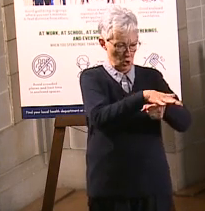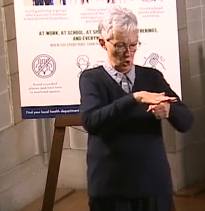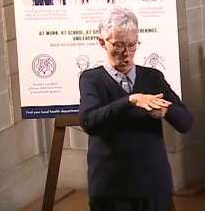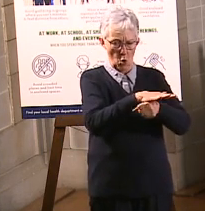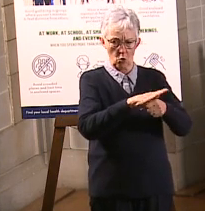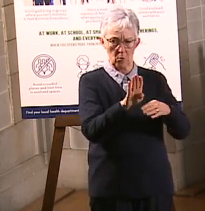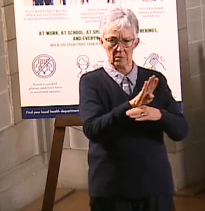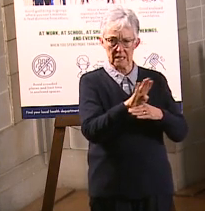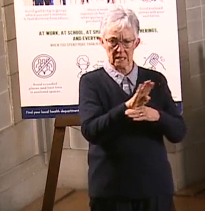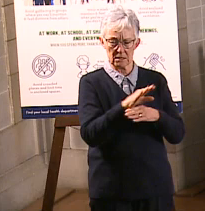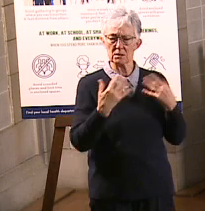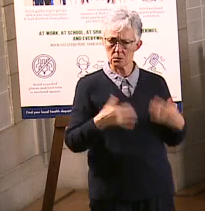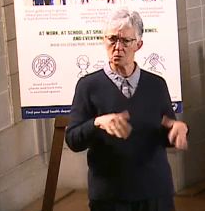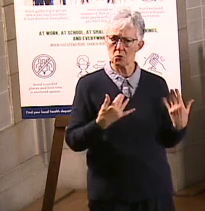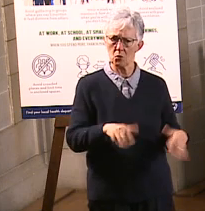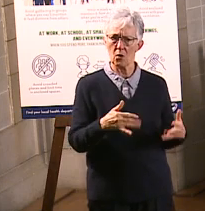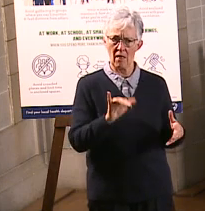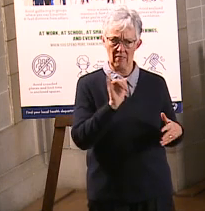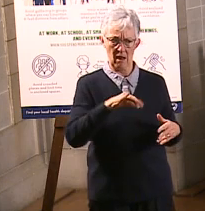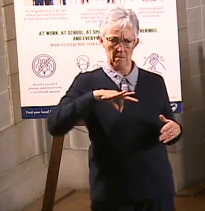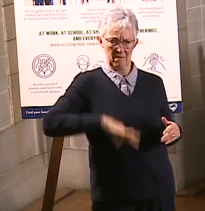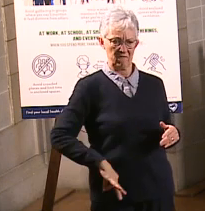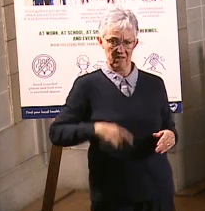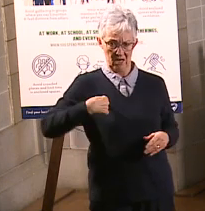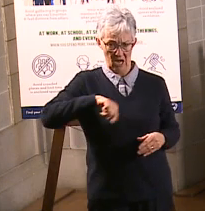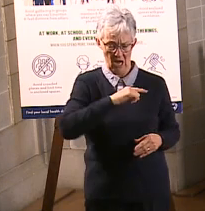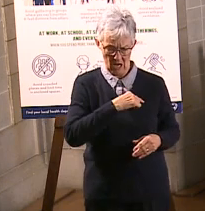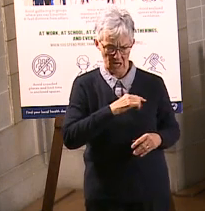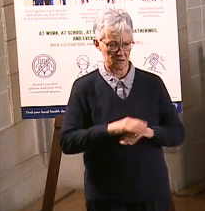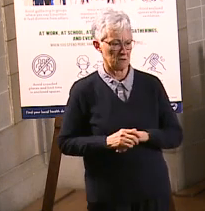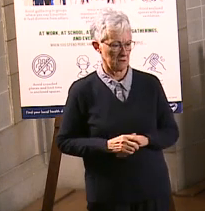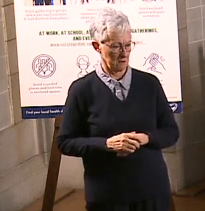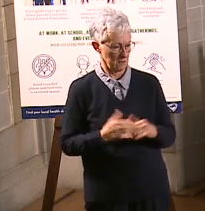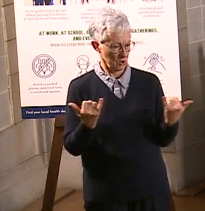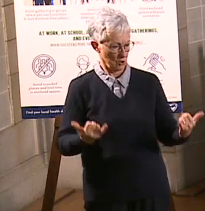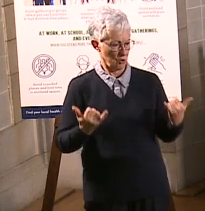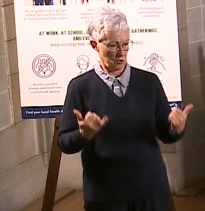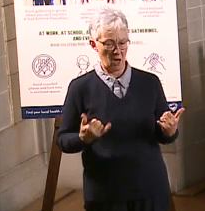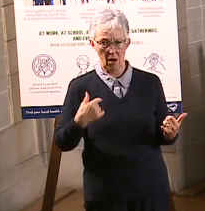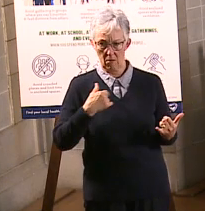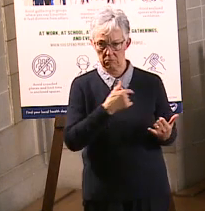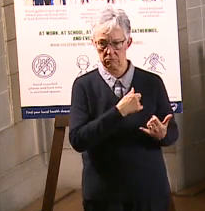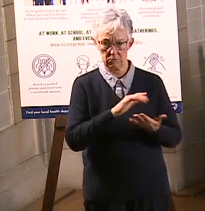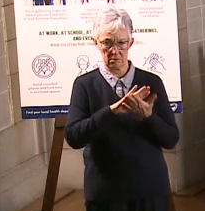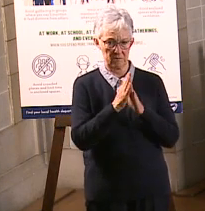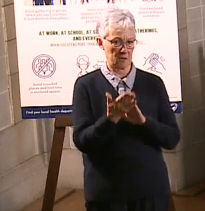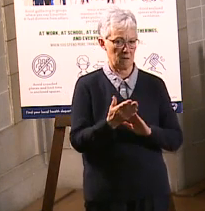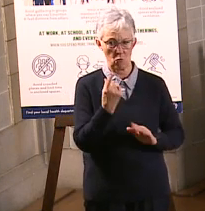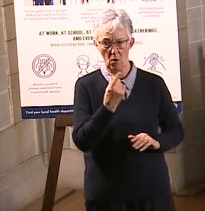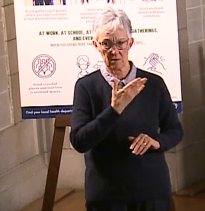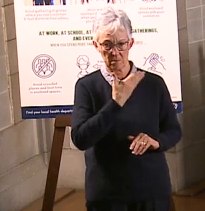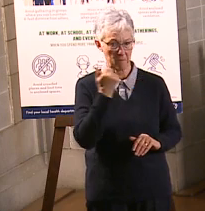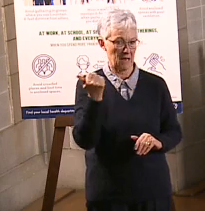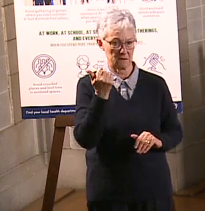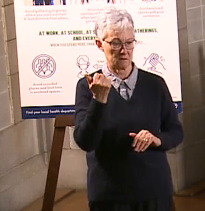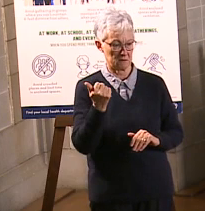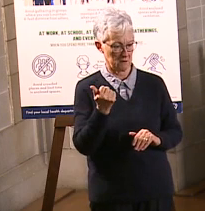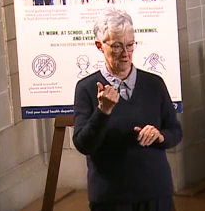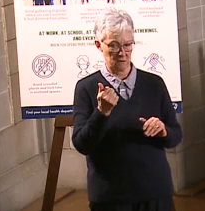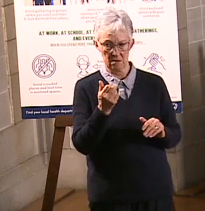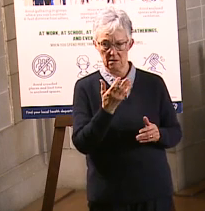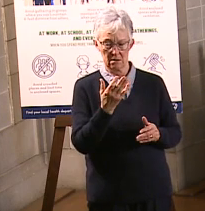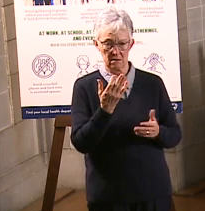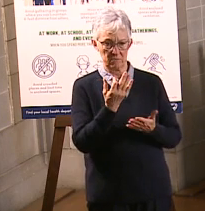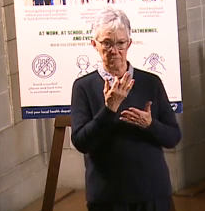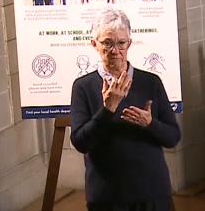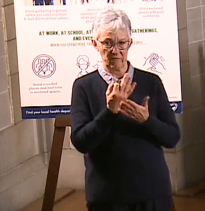large. And as we go on our journey to be the greatest fintech in the world, we see Nebraska